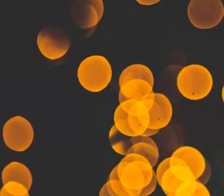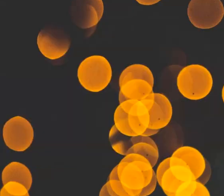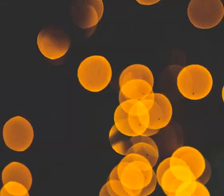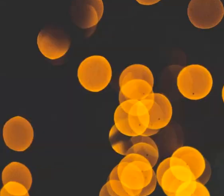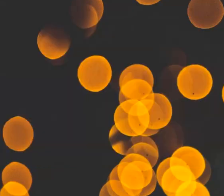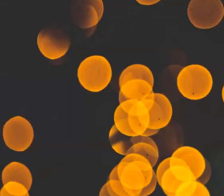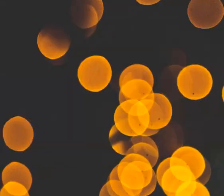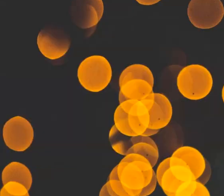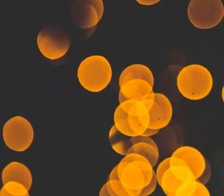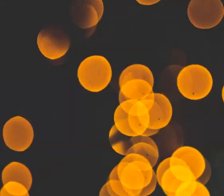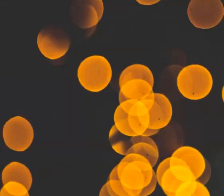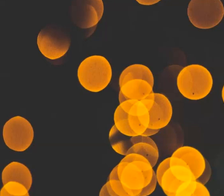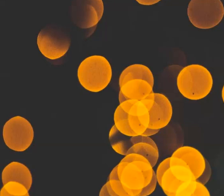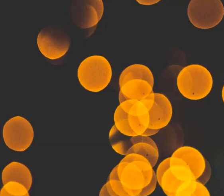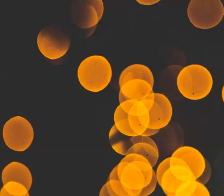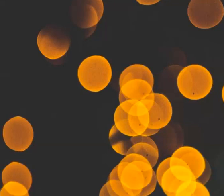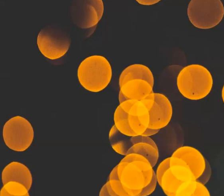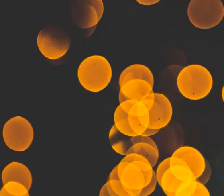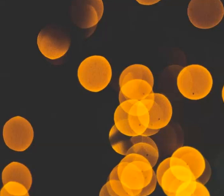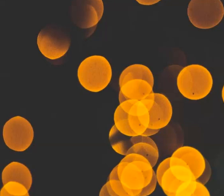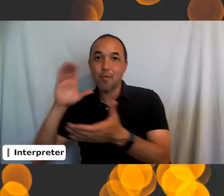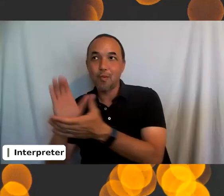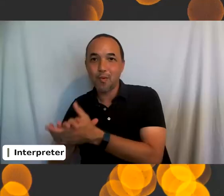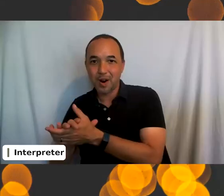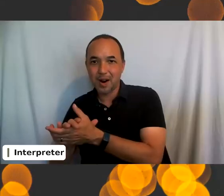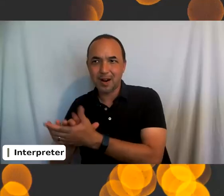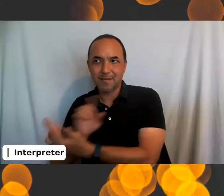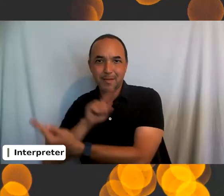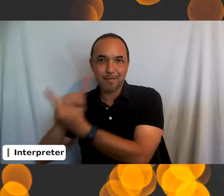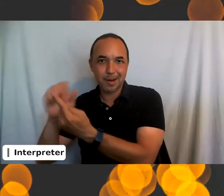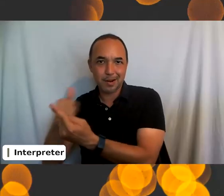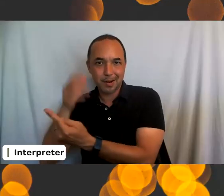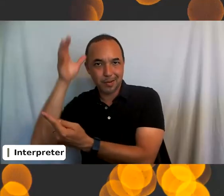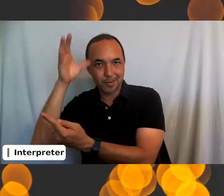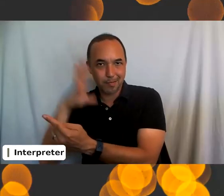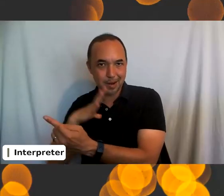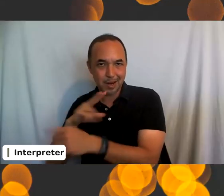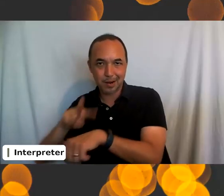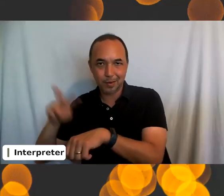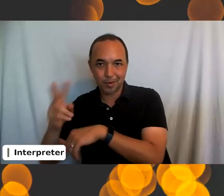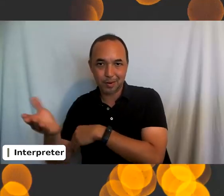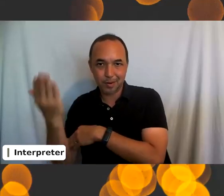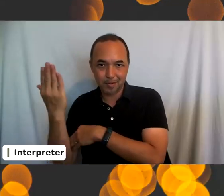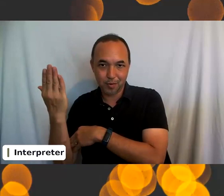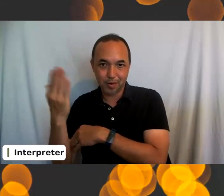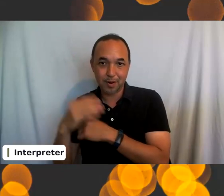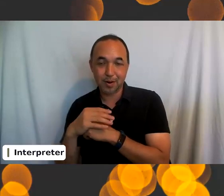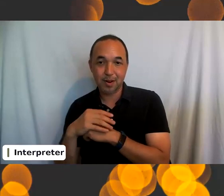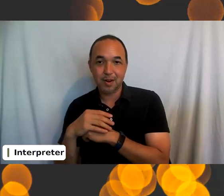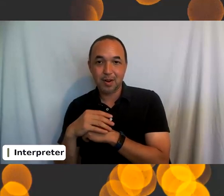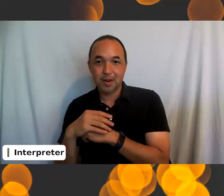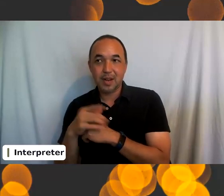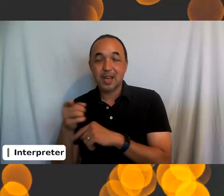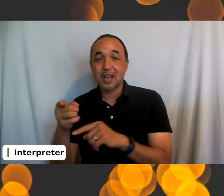Hills, his wife meets another man at 2 a.m. at some cafe in Louisville. She ends up falling and hitting her head